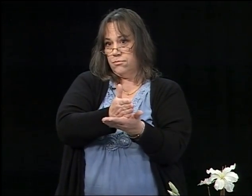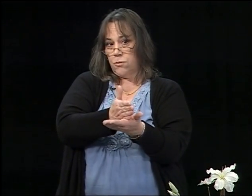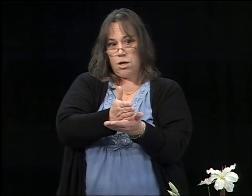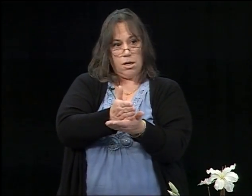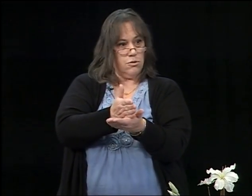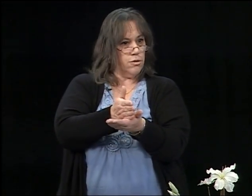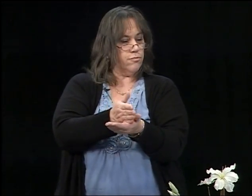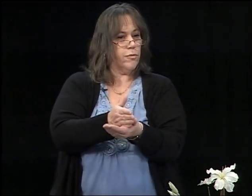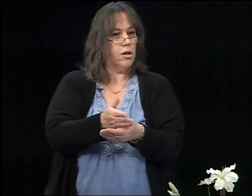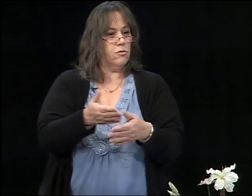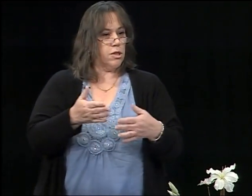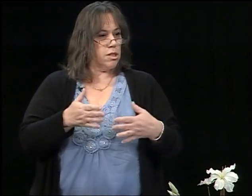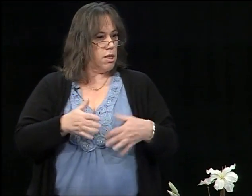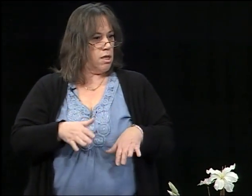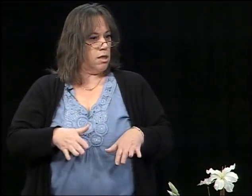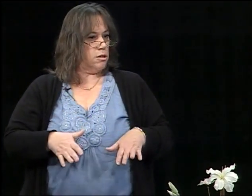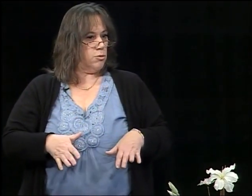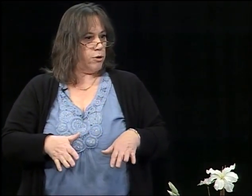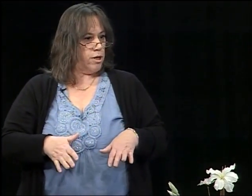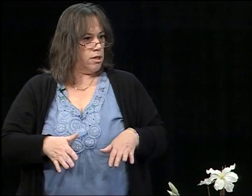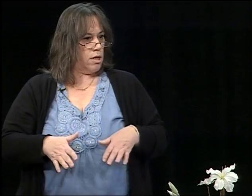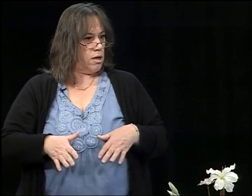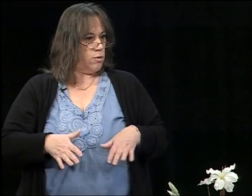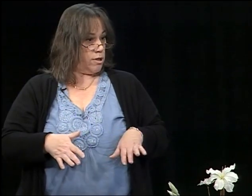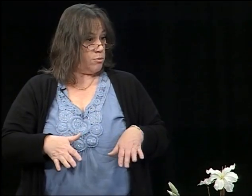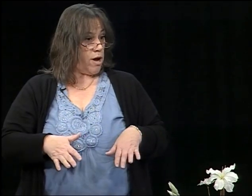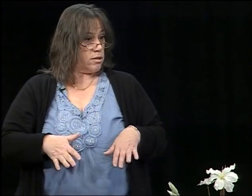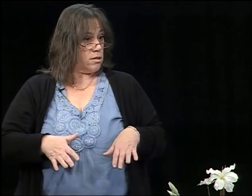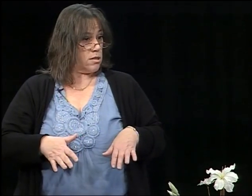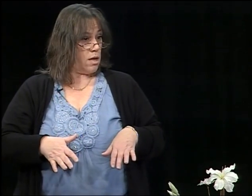Okay, good. We're going to take a little break and we're going to practice together.